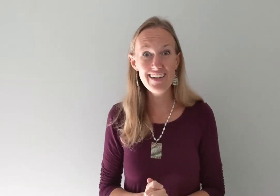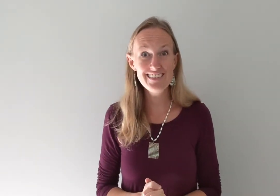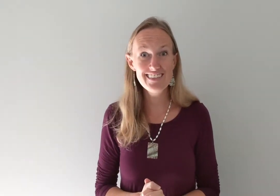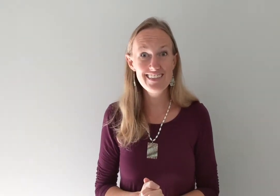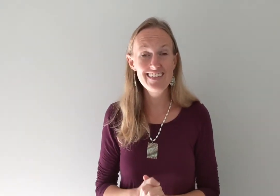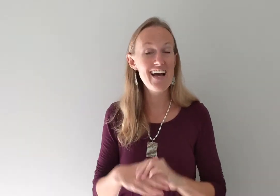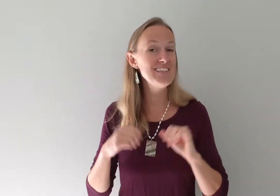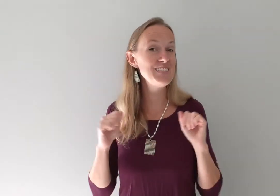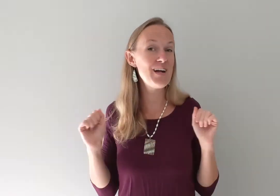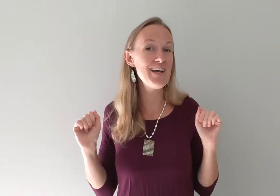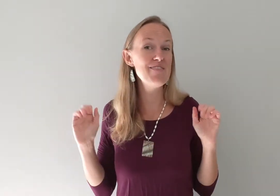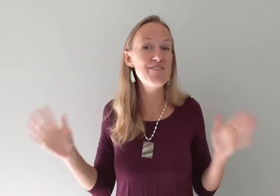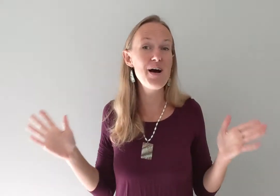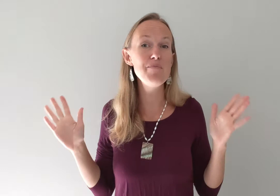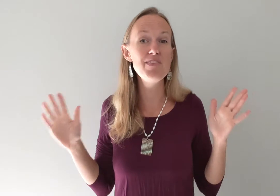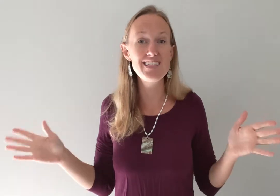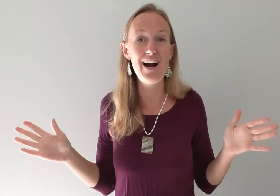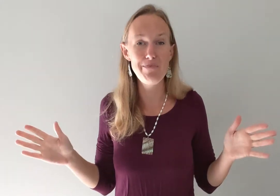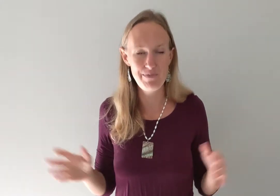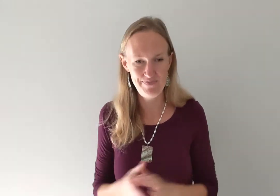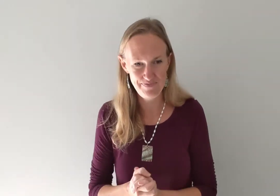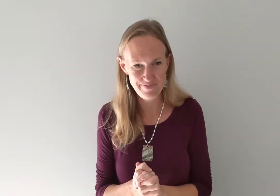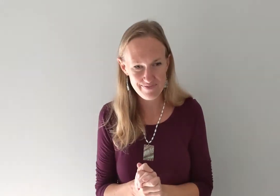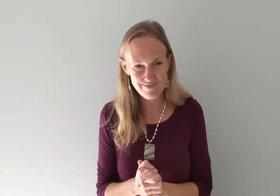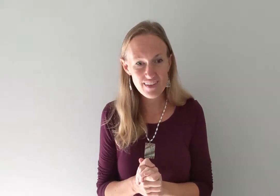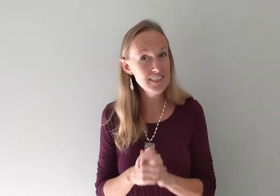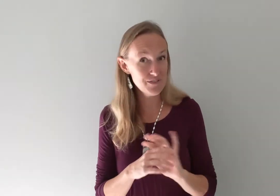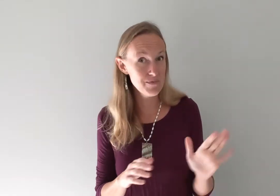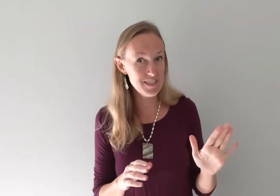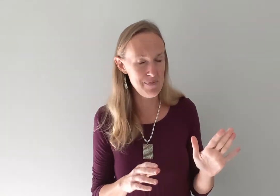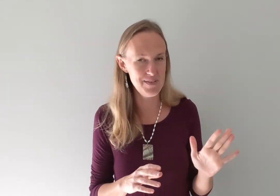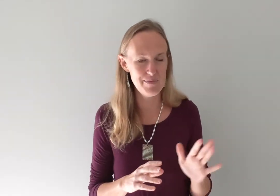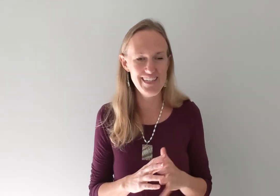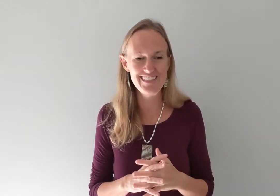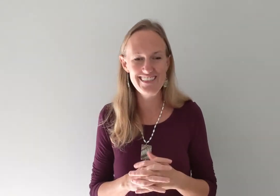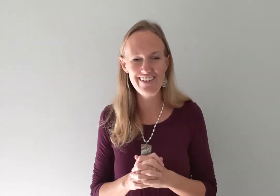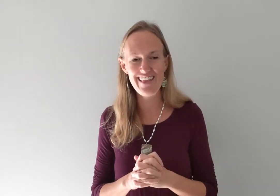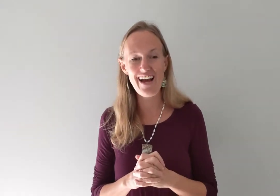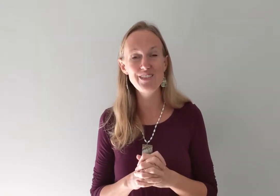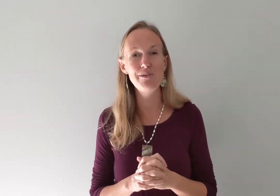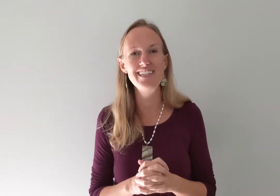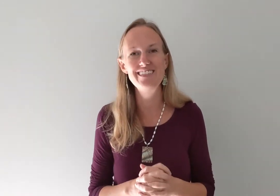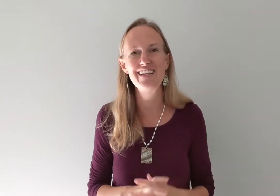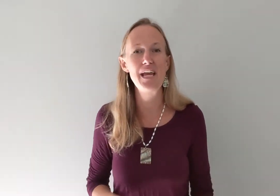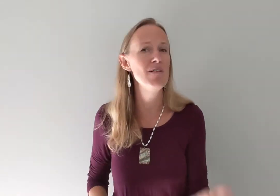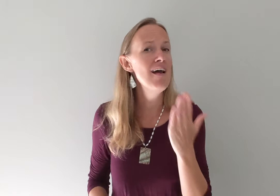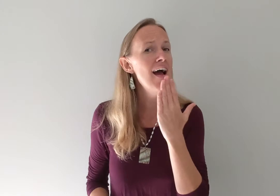guys? Now let's try it from the top. Just from the top of the bridge, starting with how sweet is your name.